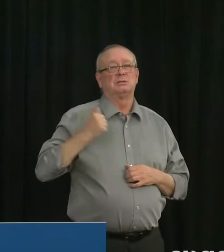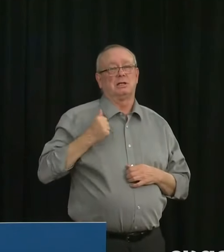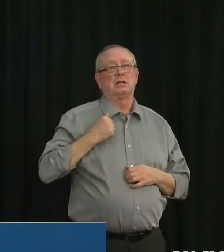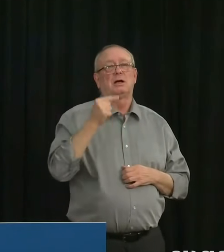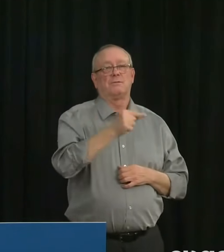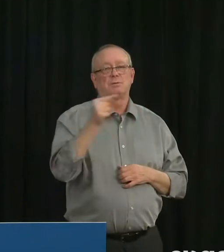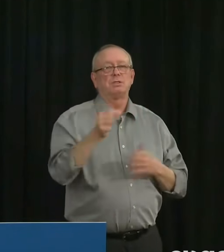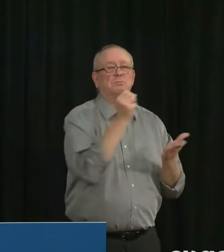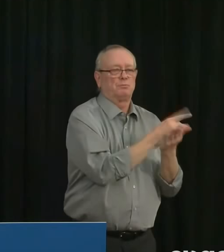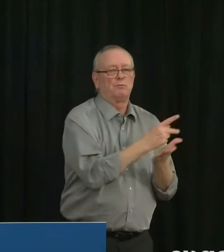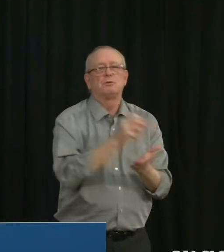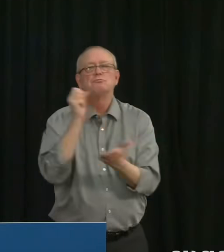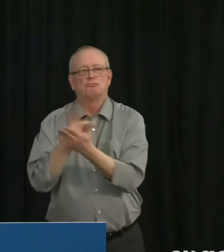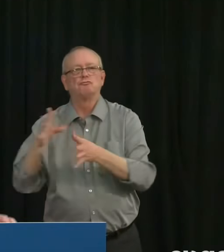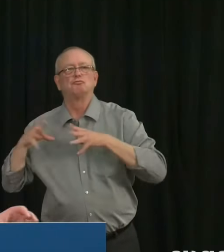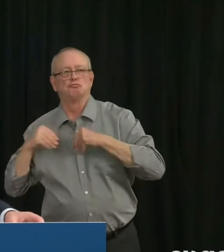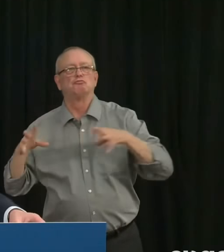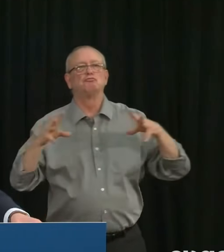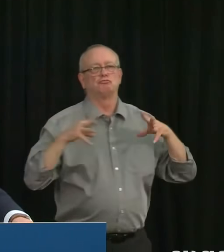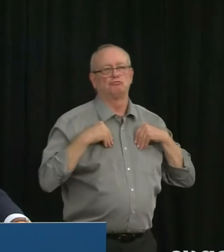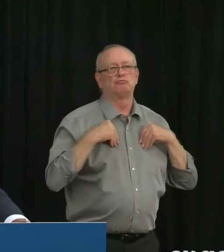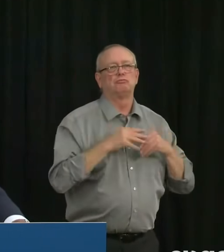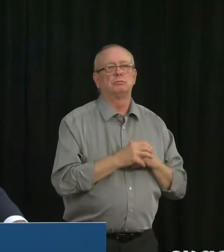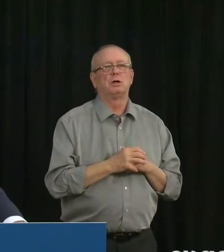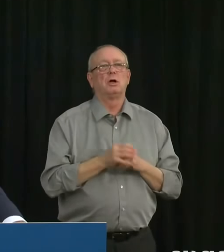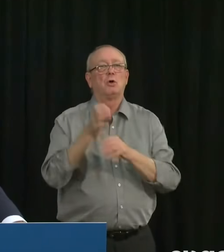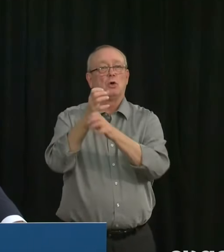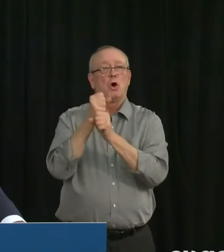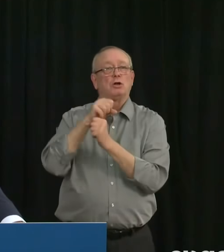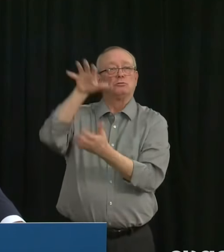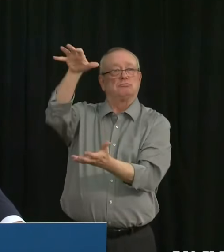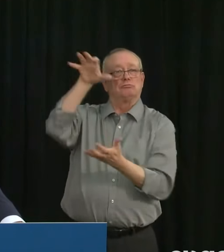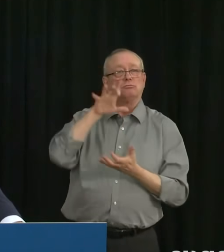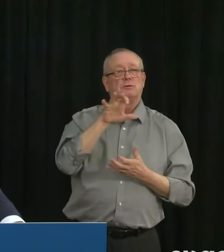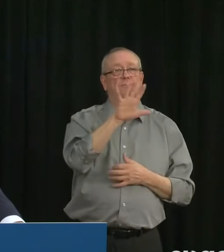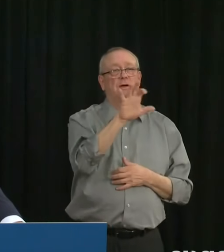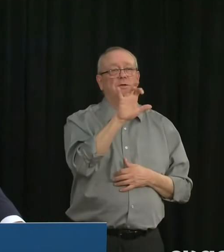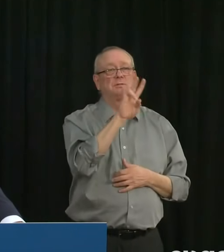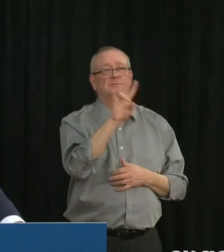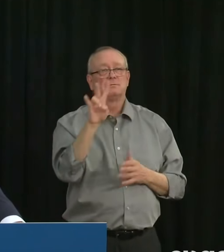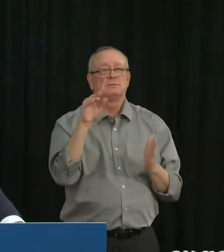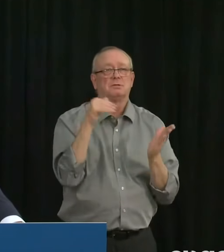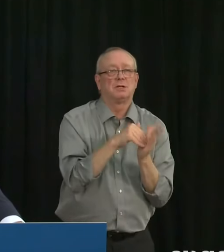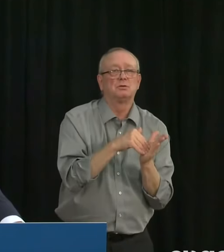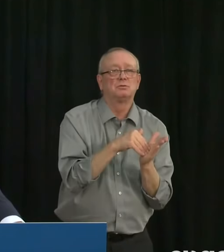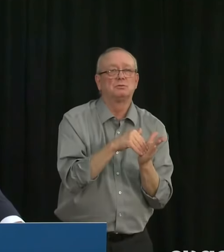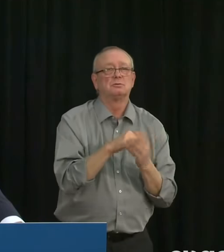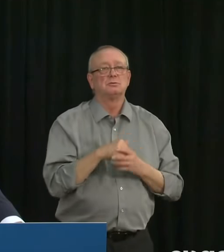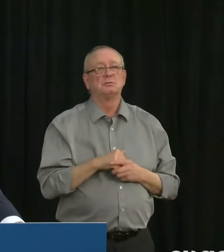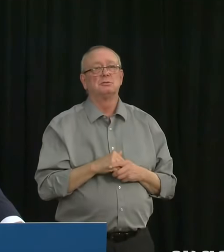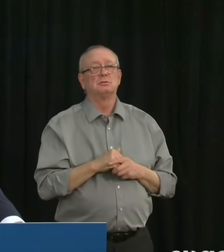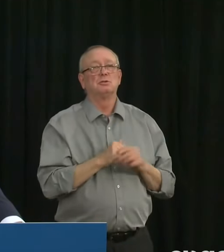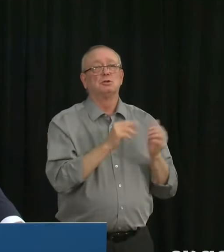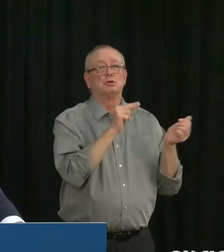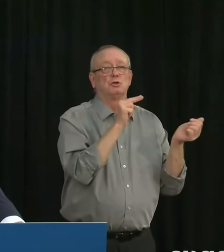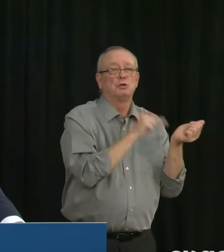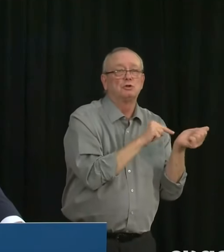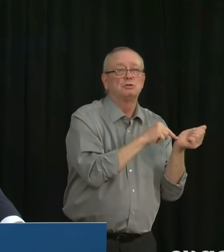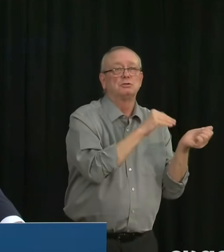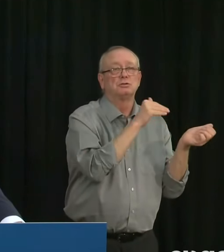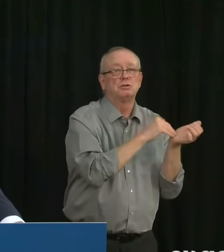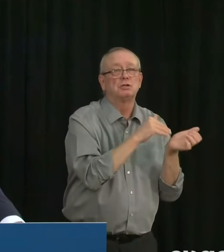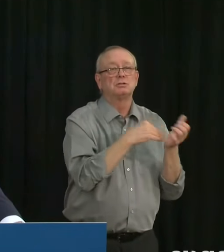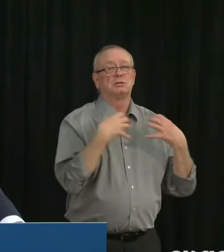577,000 of these tests. Now, they require swabs to be taken by a health professional, so to be clear, they're not